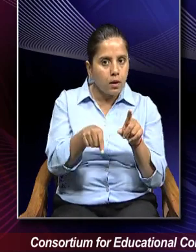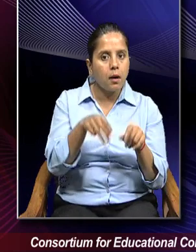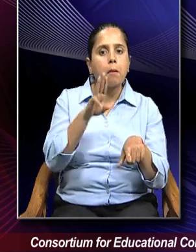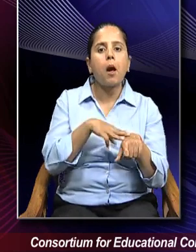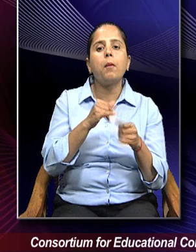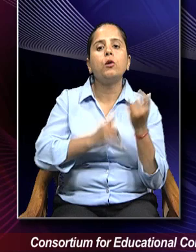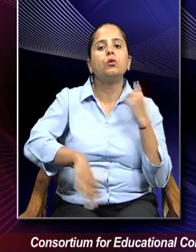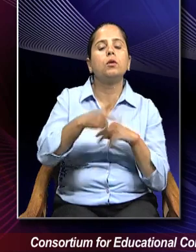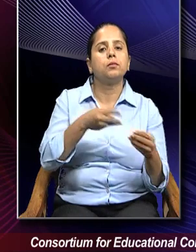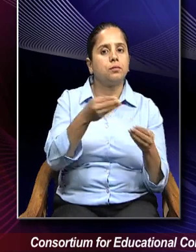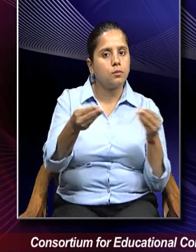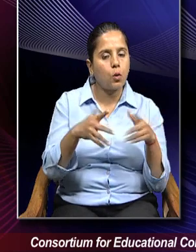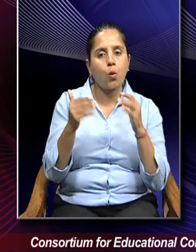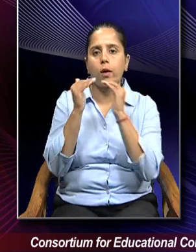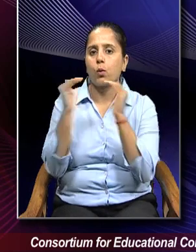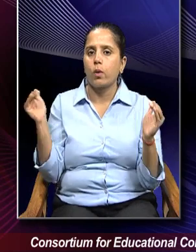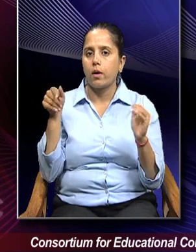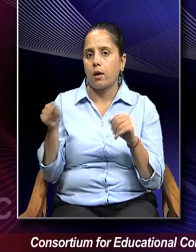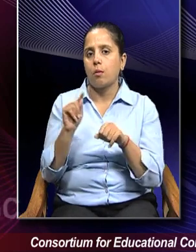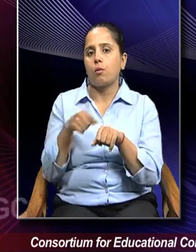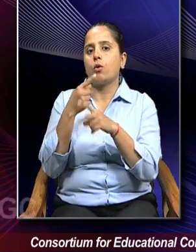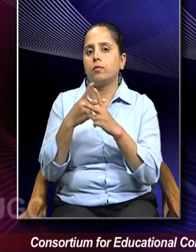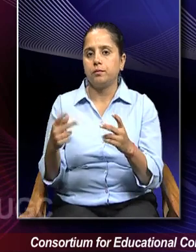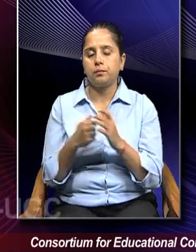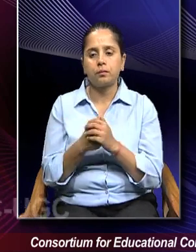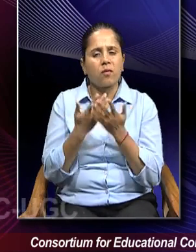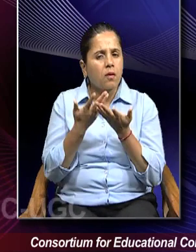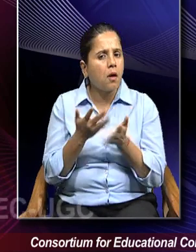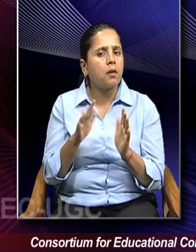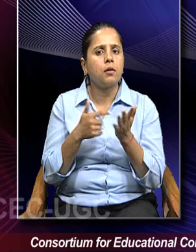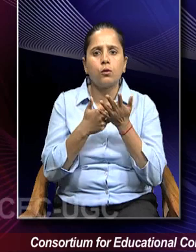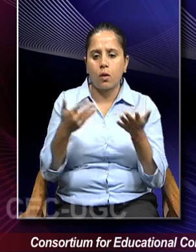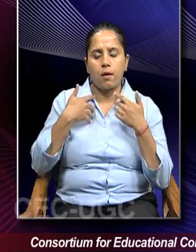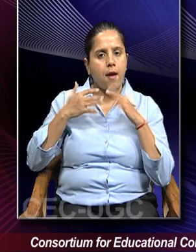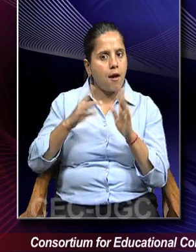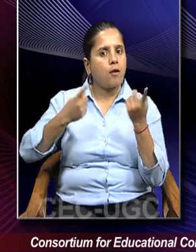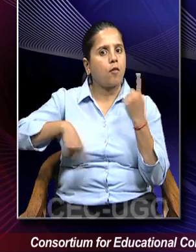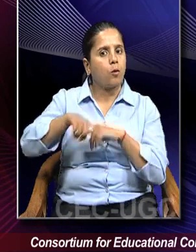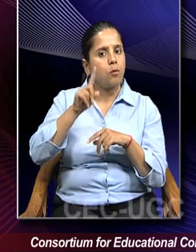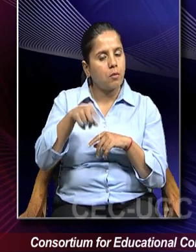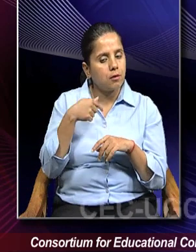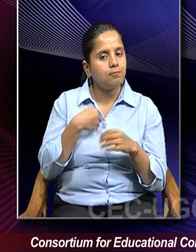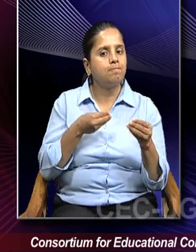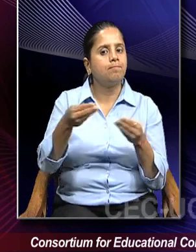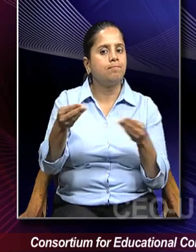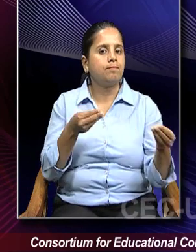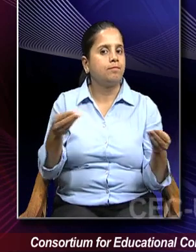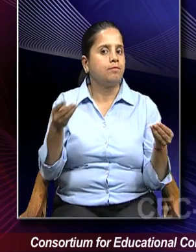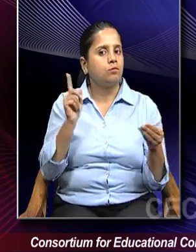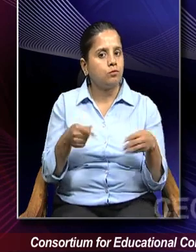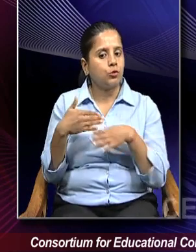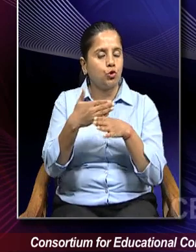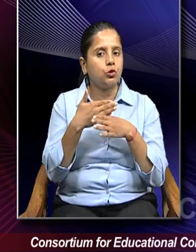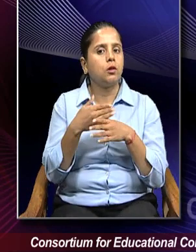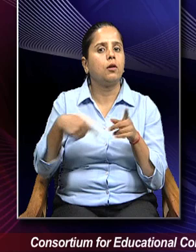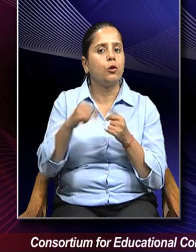society and the equality of opportunities, that whatever resources we have, we should distribute among all the